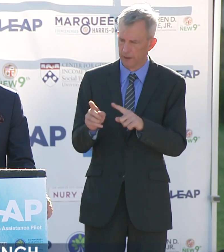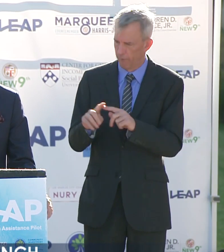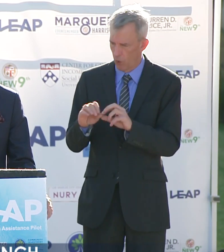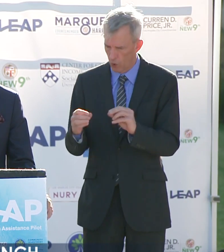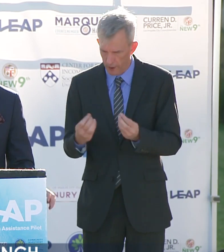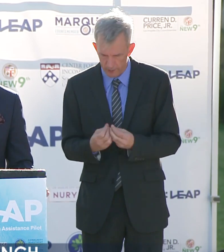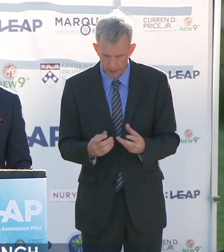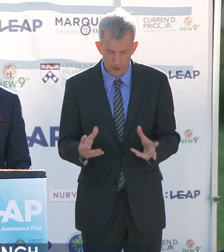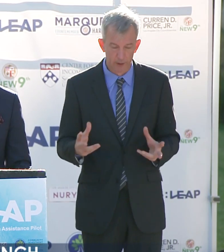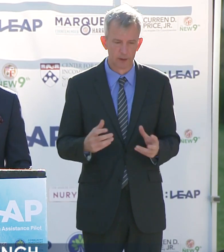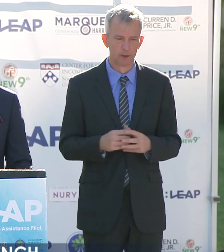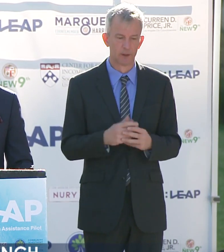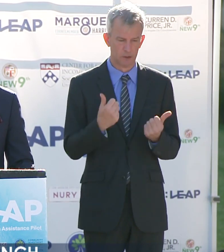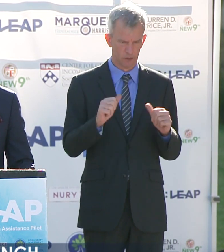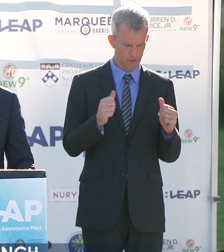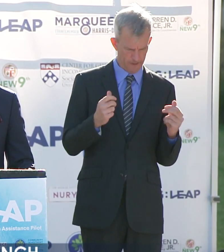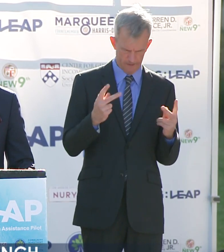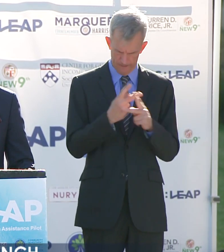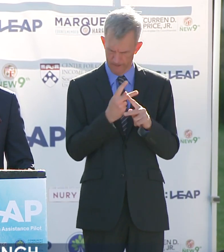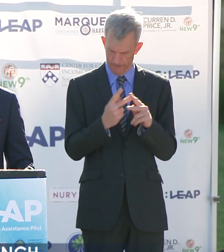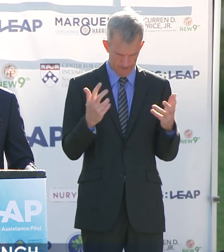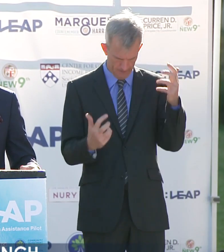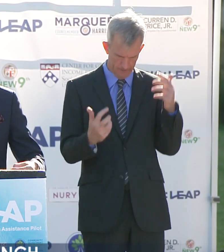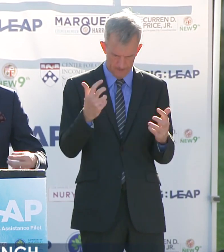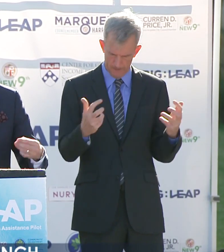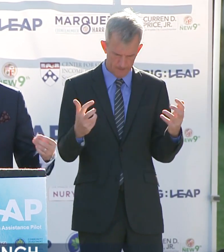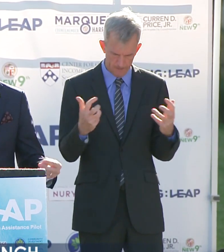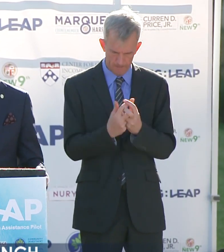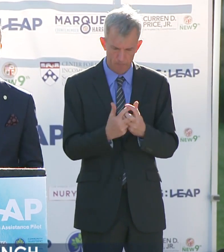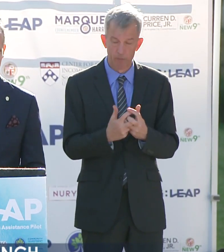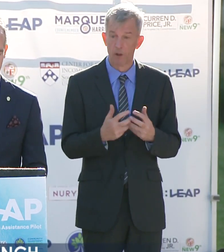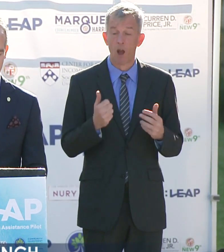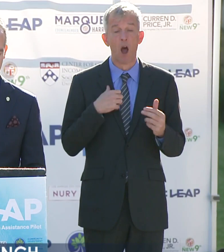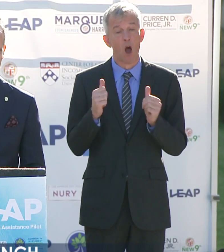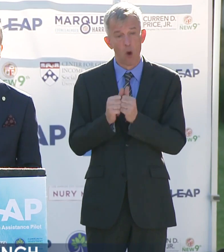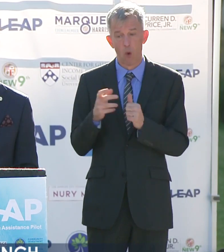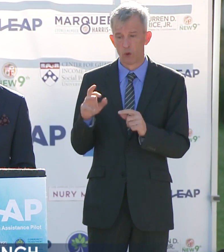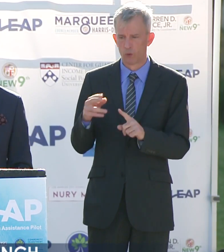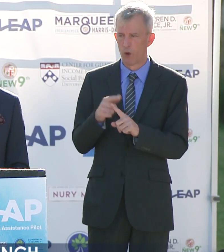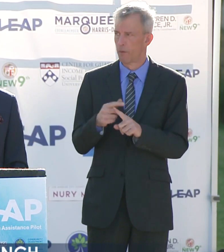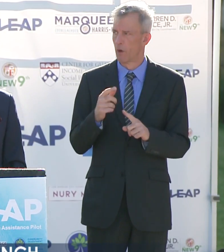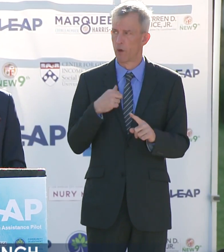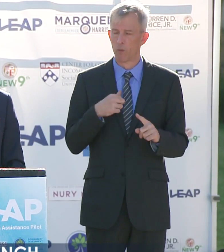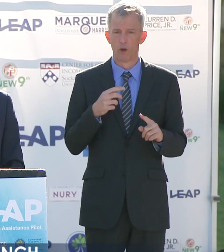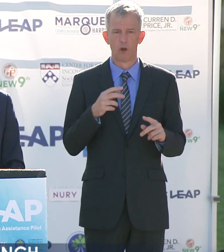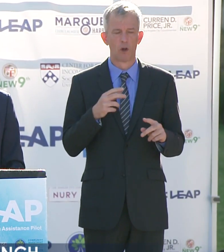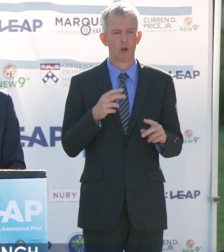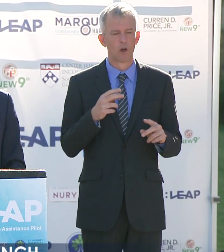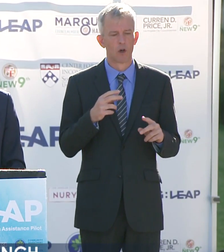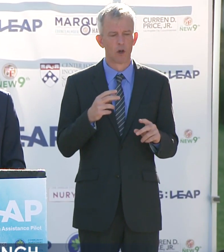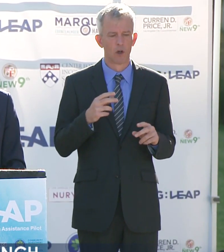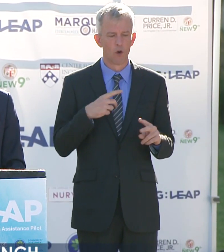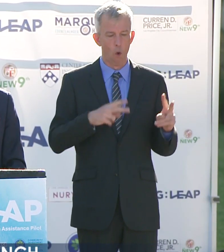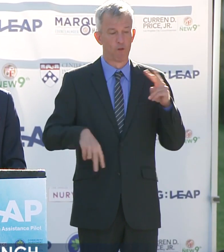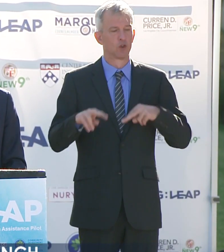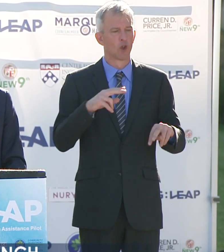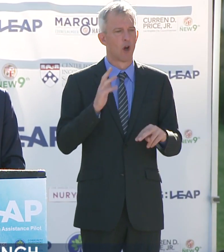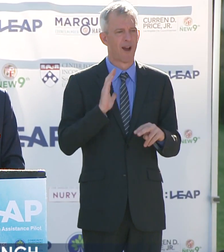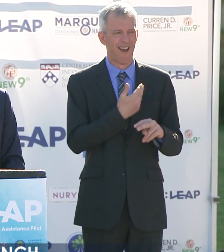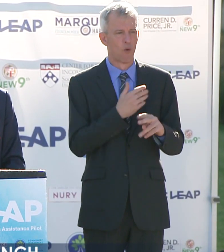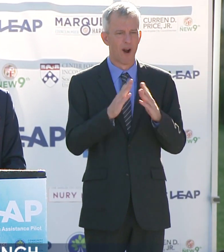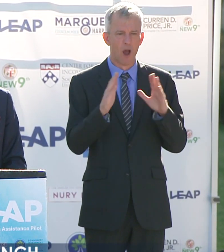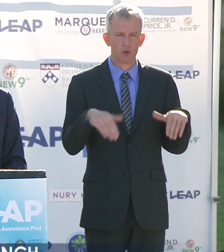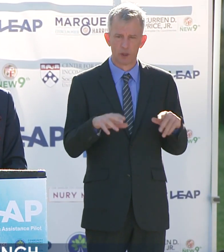was chair of a committee that oversaw our housing department, our community development department agency at the time, and others, to